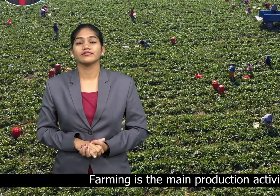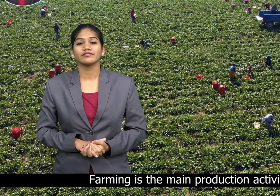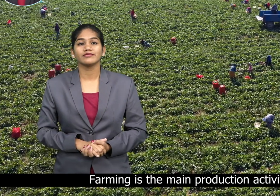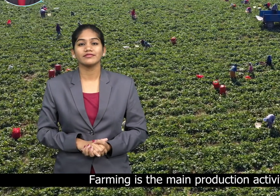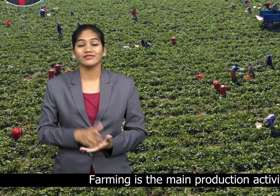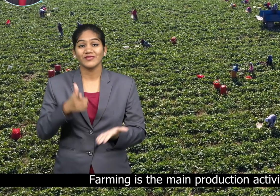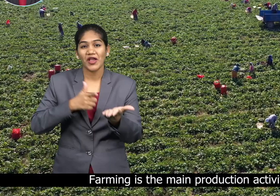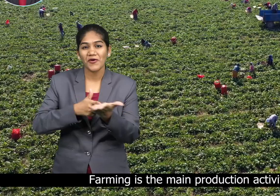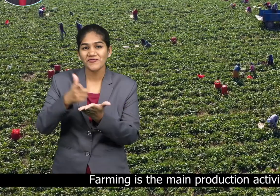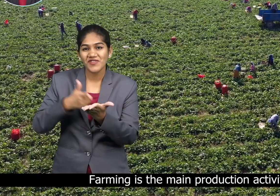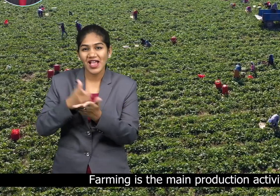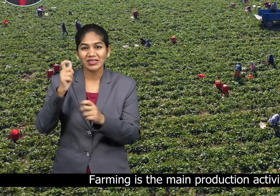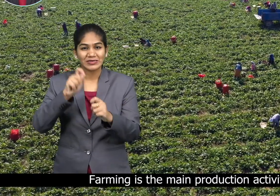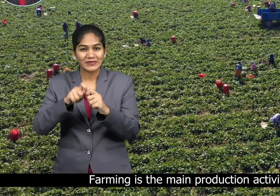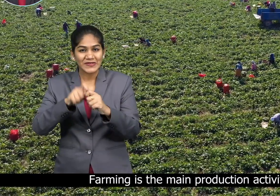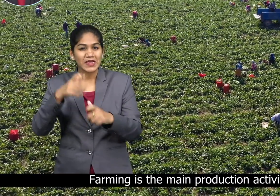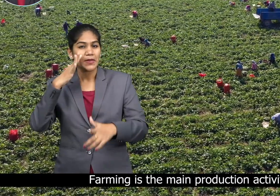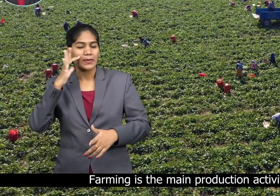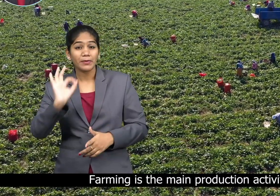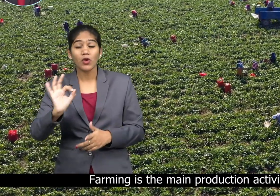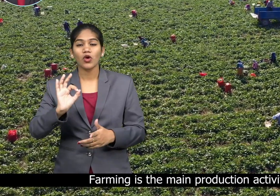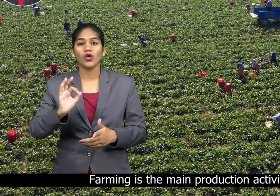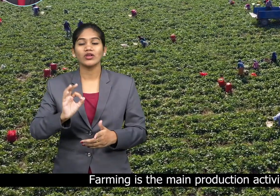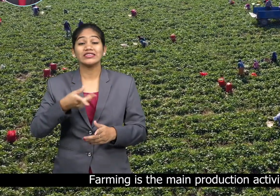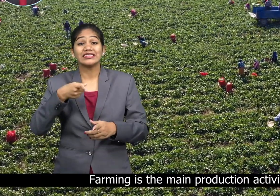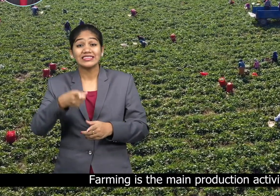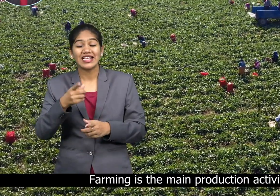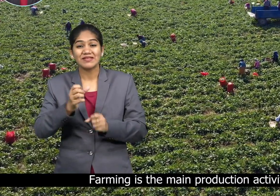Farming is the main production activity in Rampur.